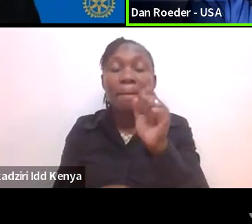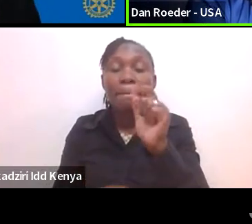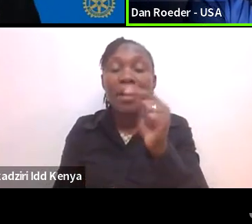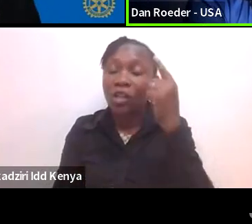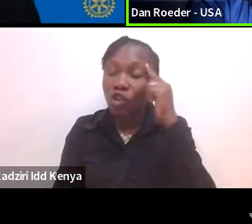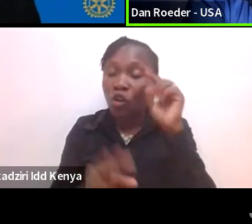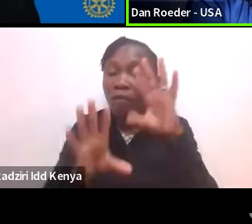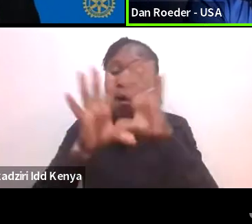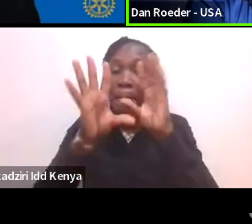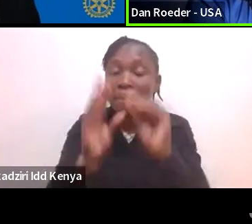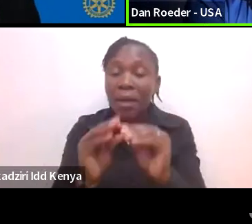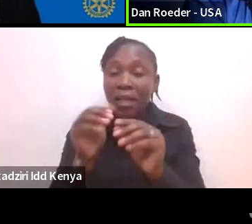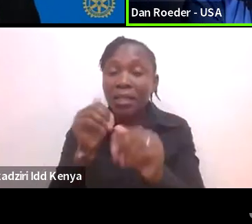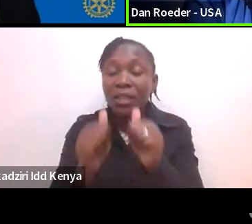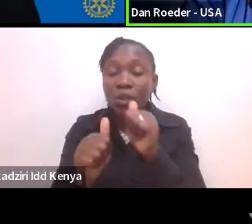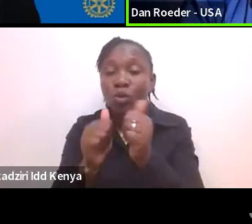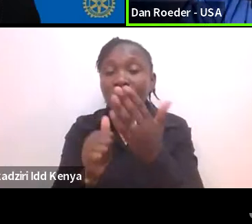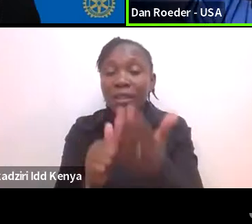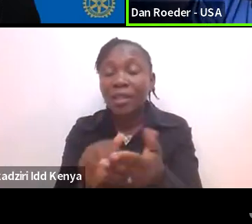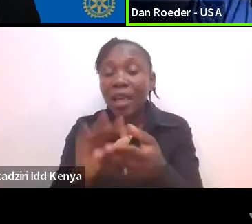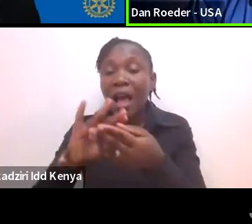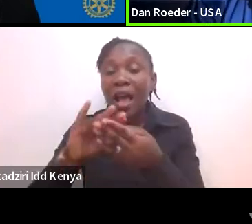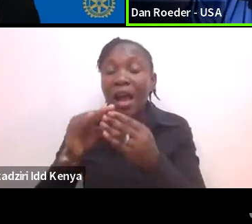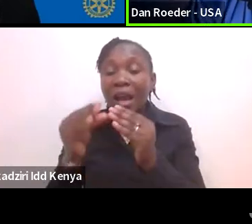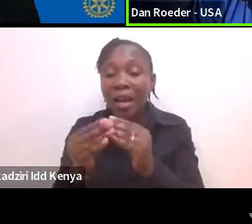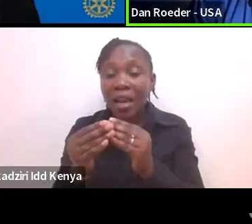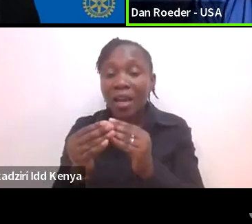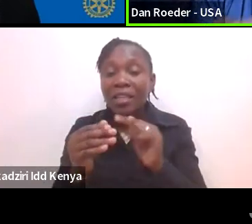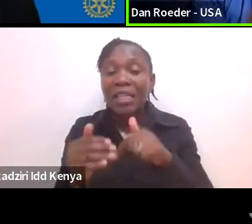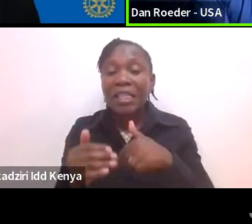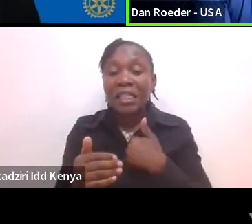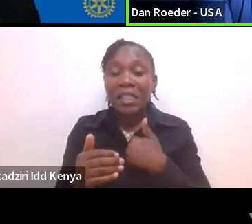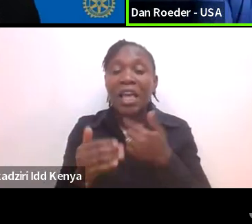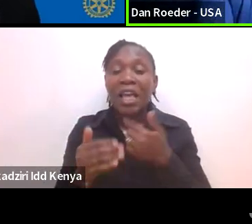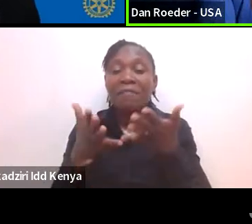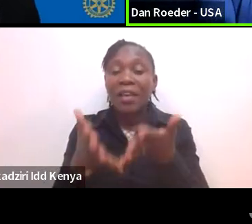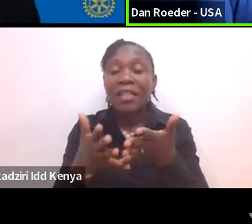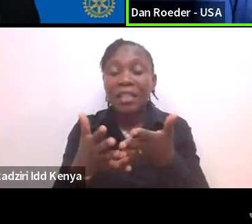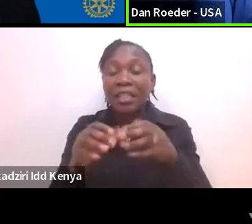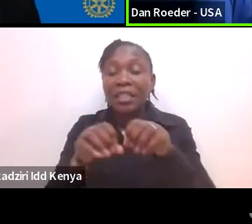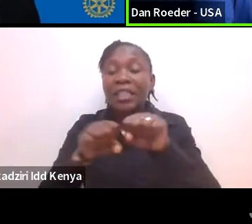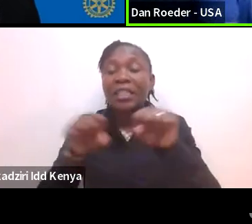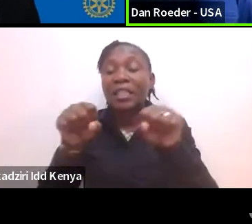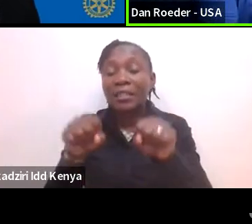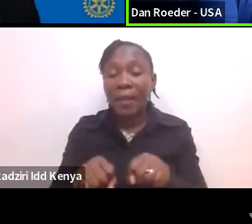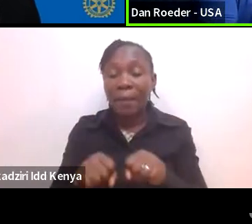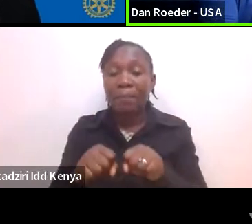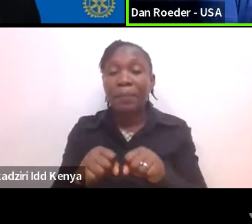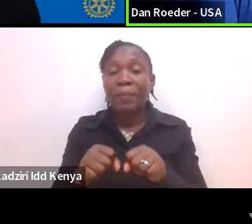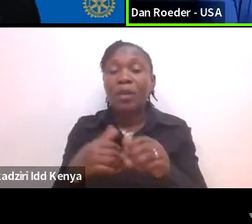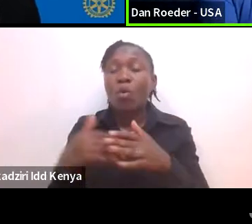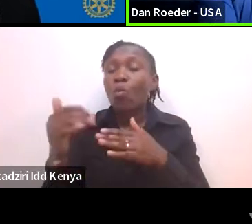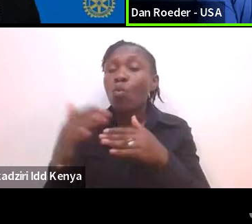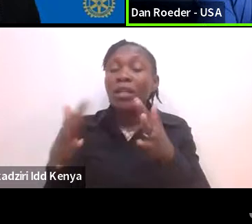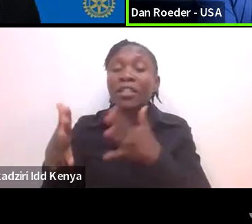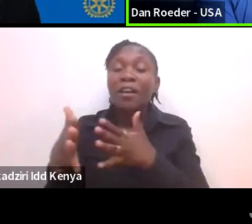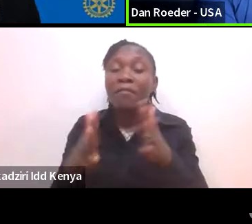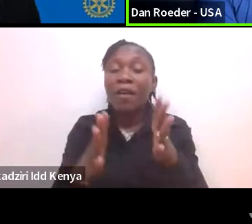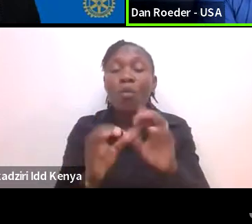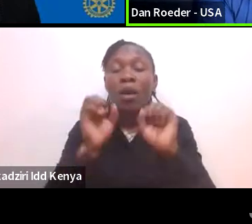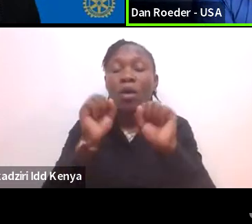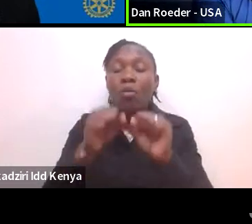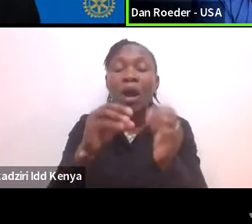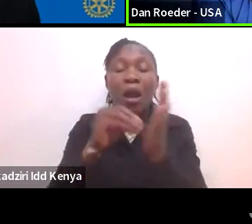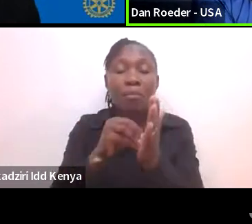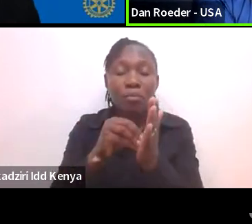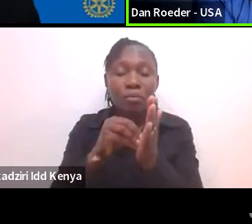to create self-sustaining systems, and whatever mechanisms need to be put in place for that. I